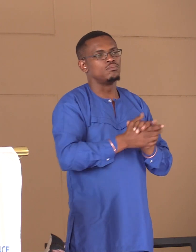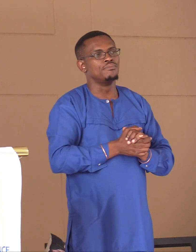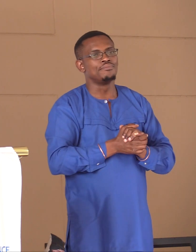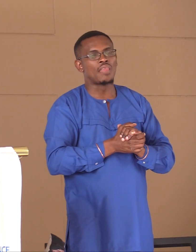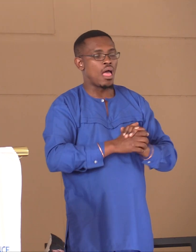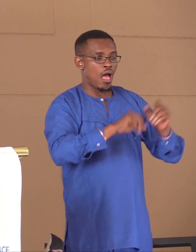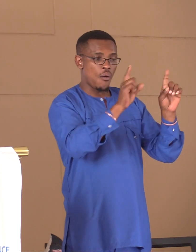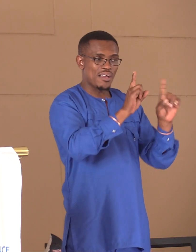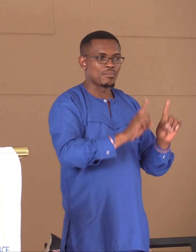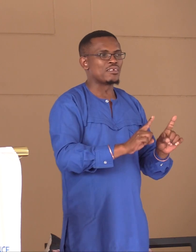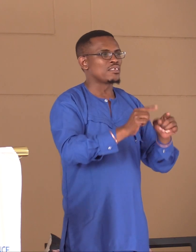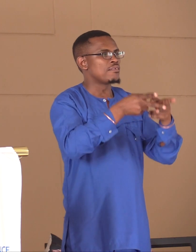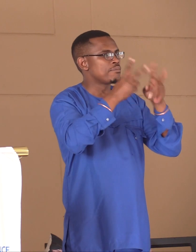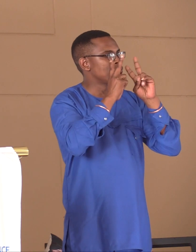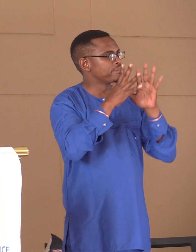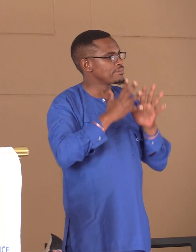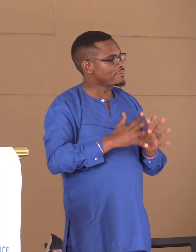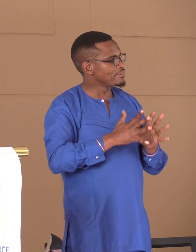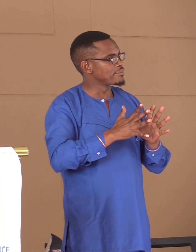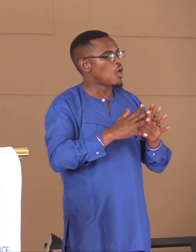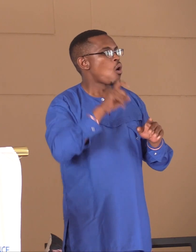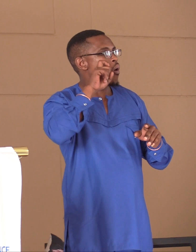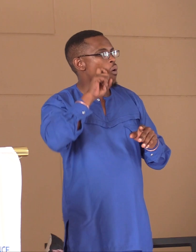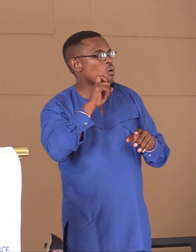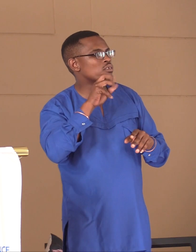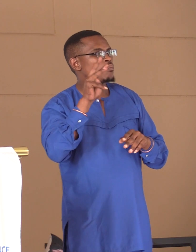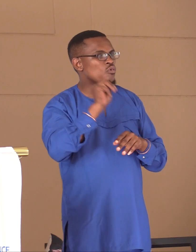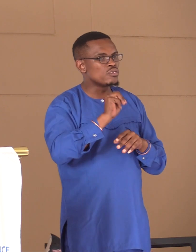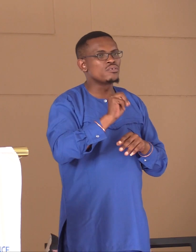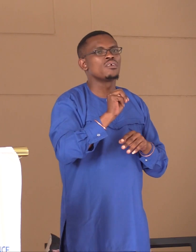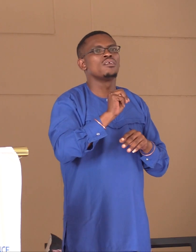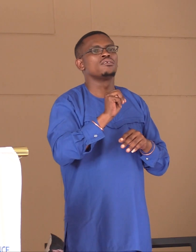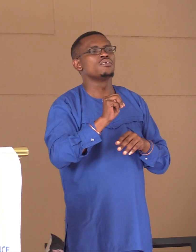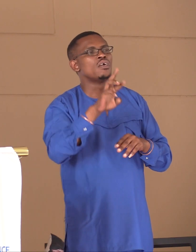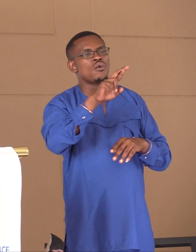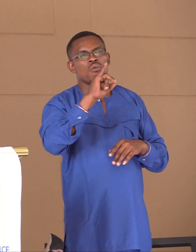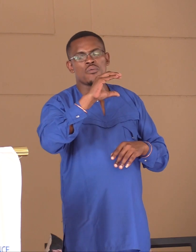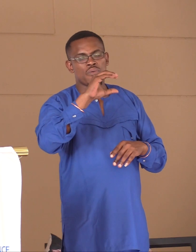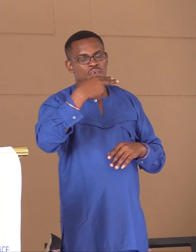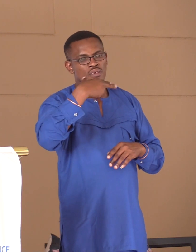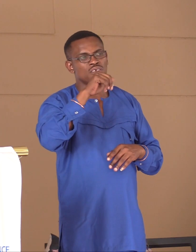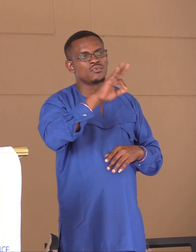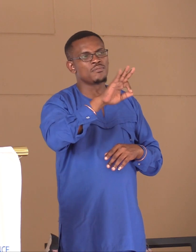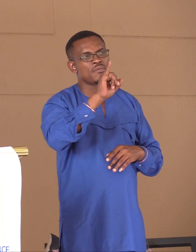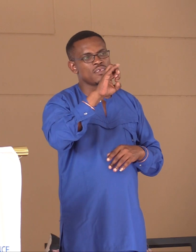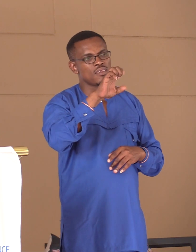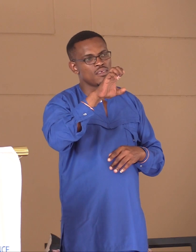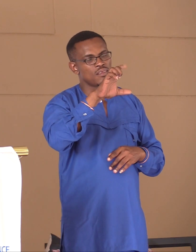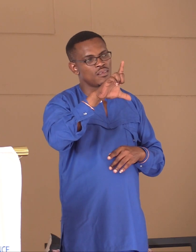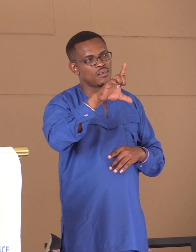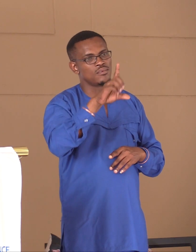our special guest, Old Mutual Richfield, Sefako Makhatu